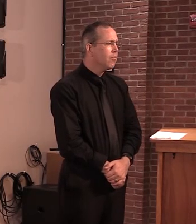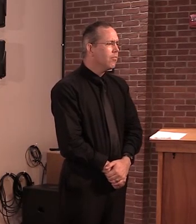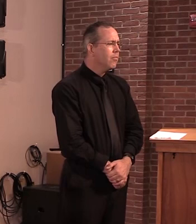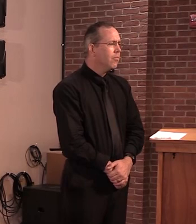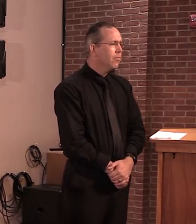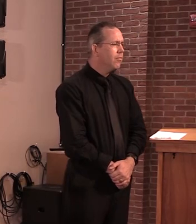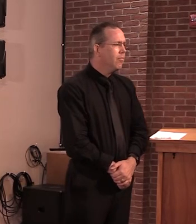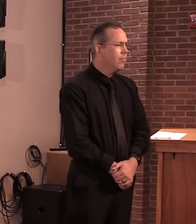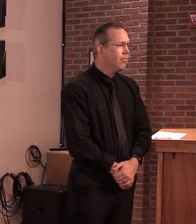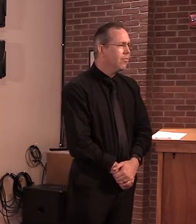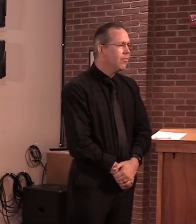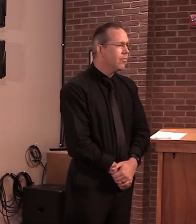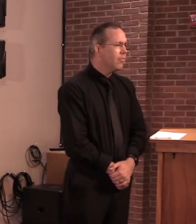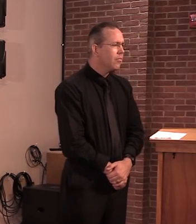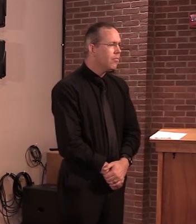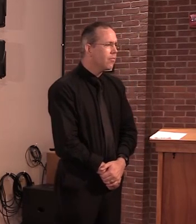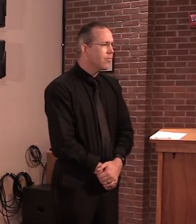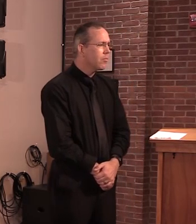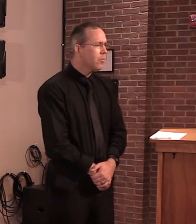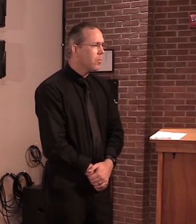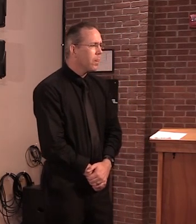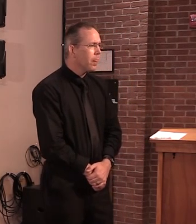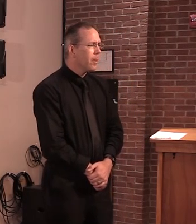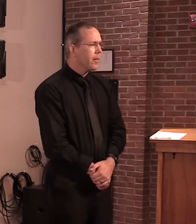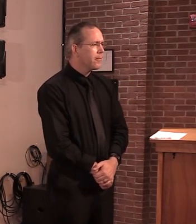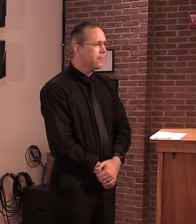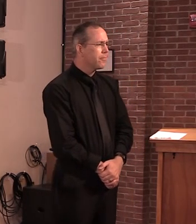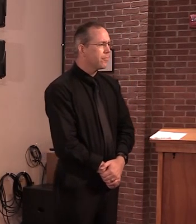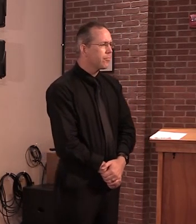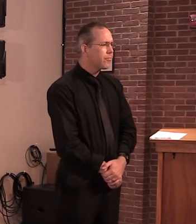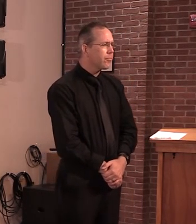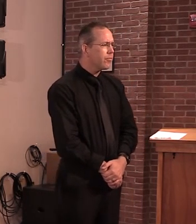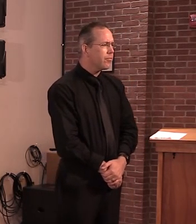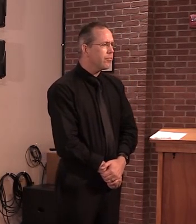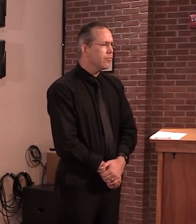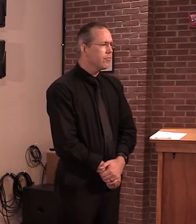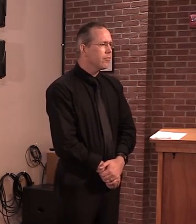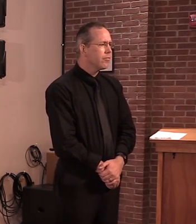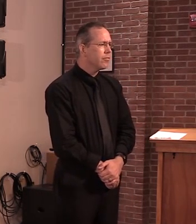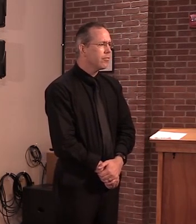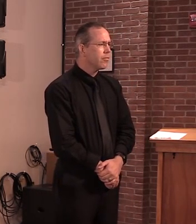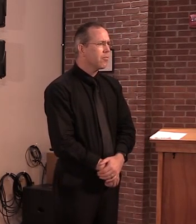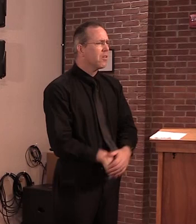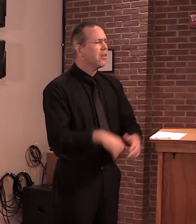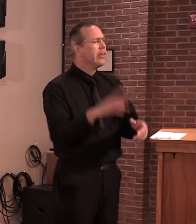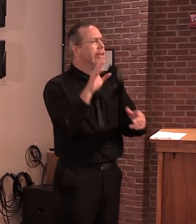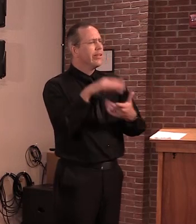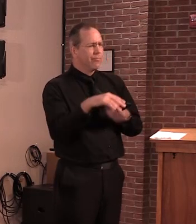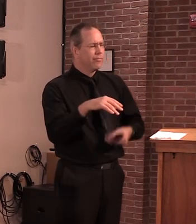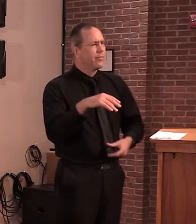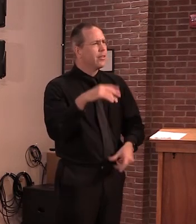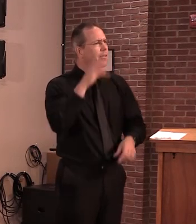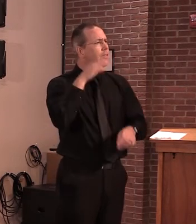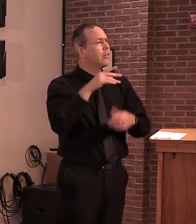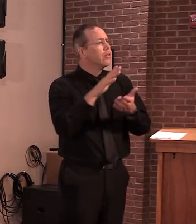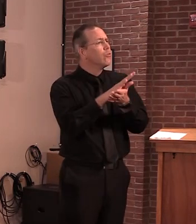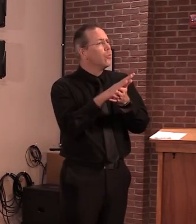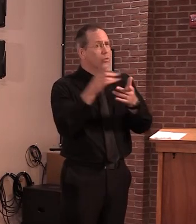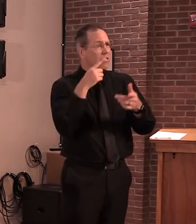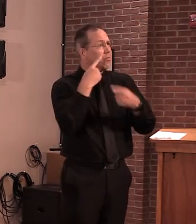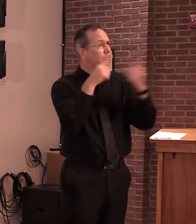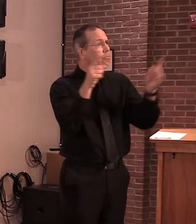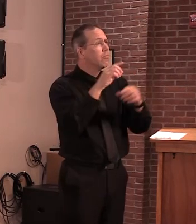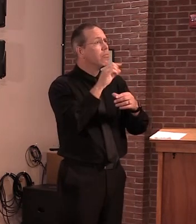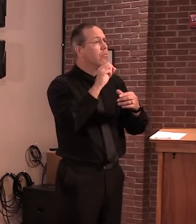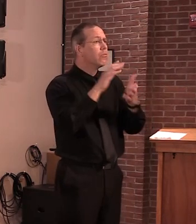there any possibility they'll be allowed to do it? Well, thanks for the question, Mike. I think, you know, the details on that